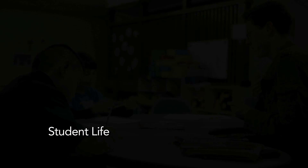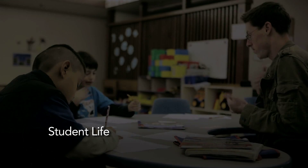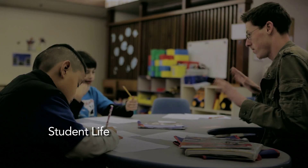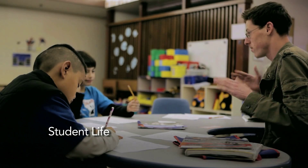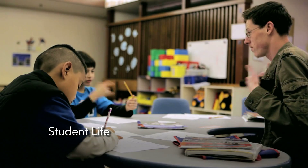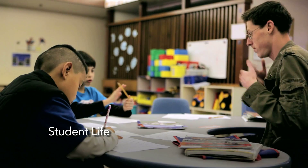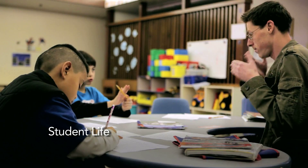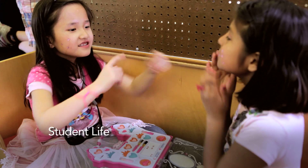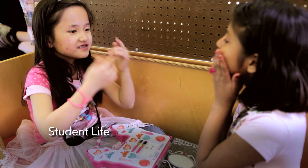in the summer,